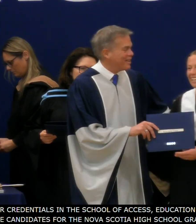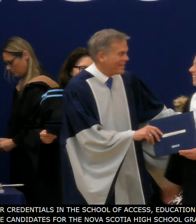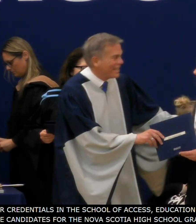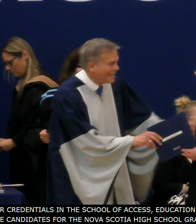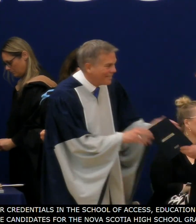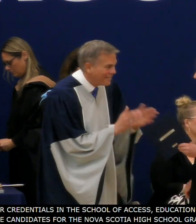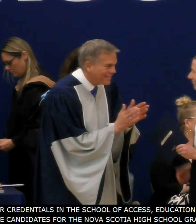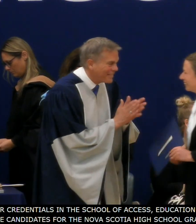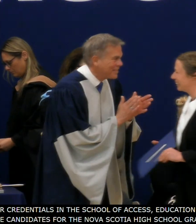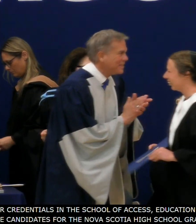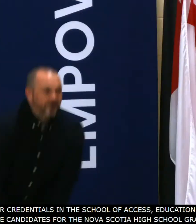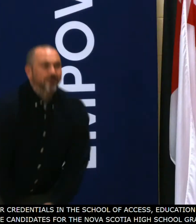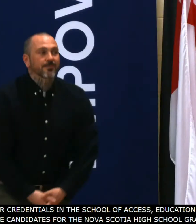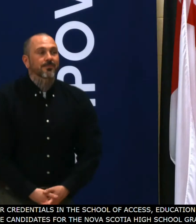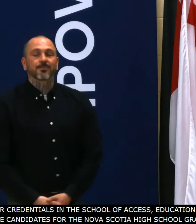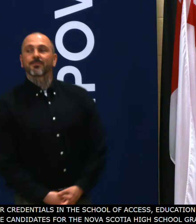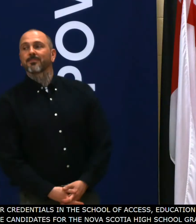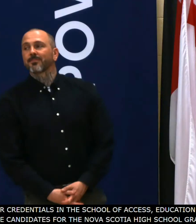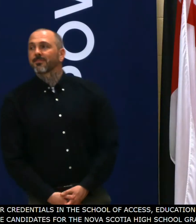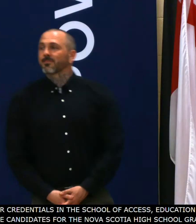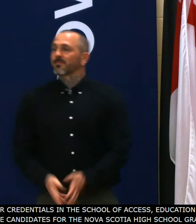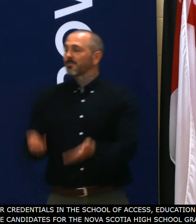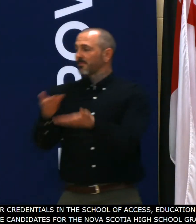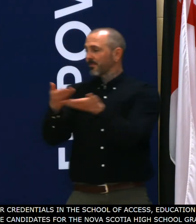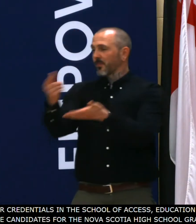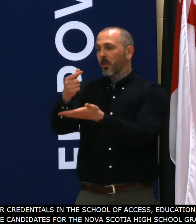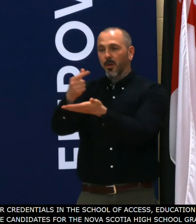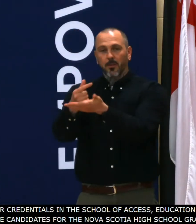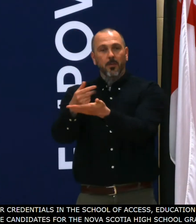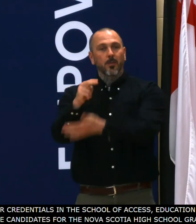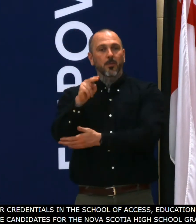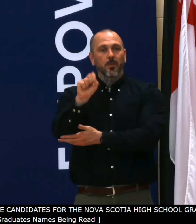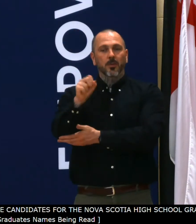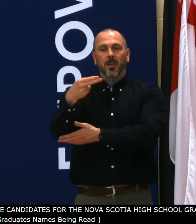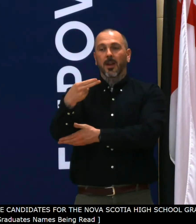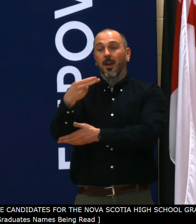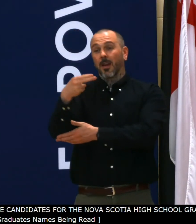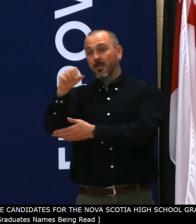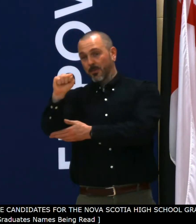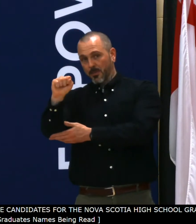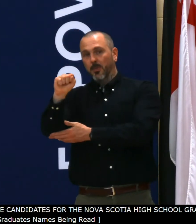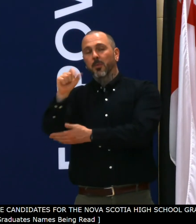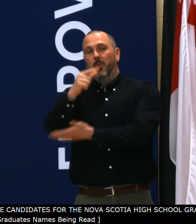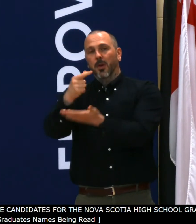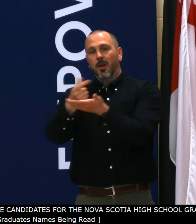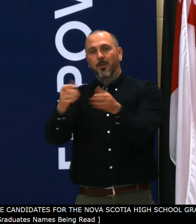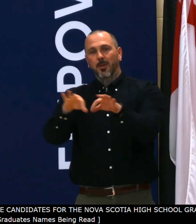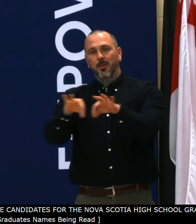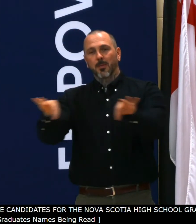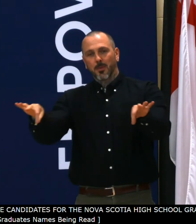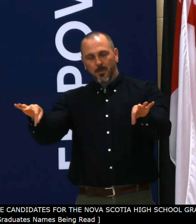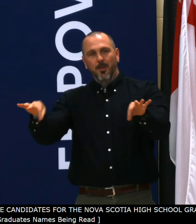Mr. President, the graduates for the Nova Scotia High School Graduation Diploma for Adults.